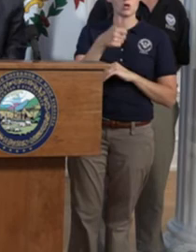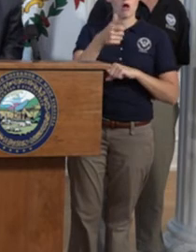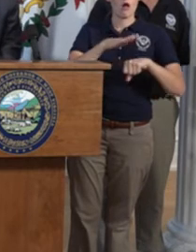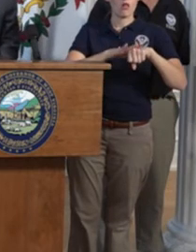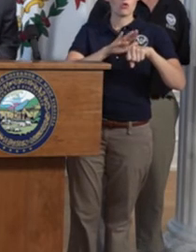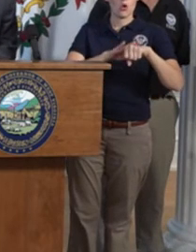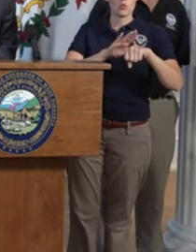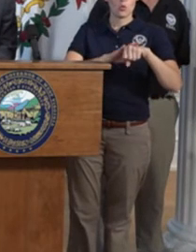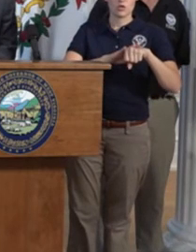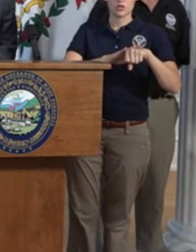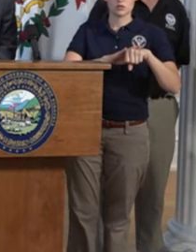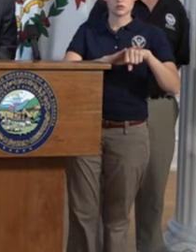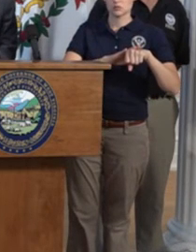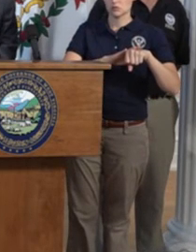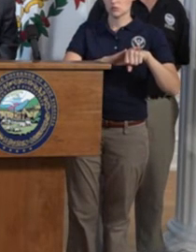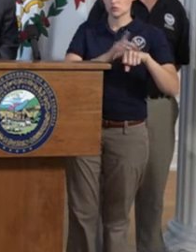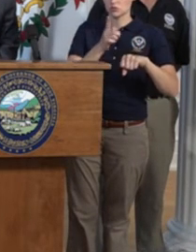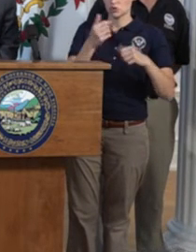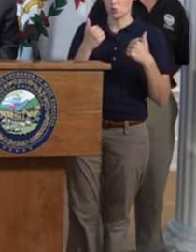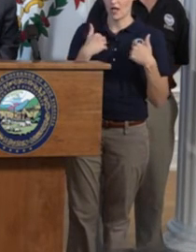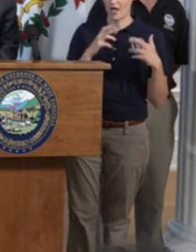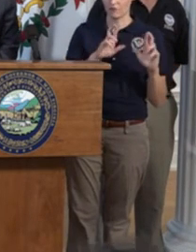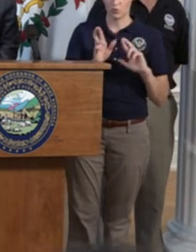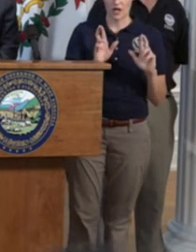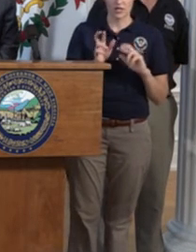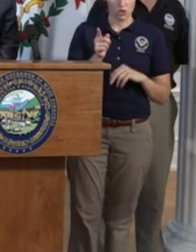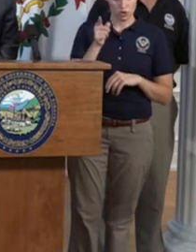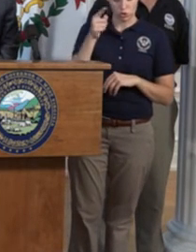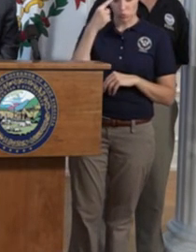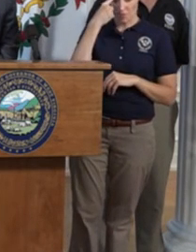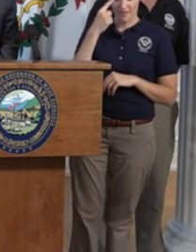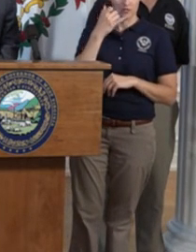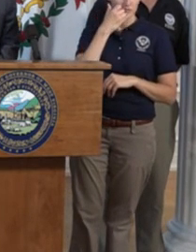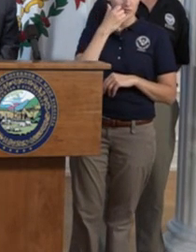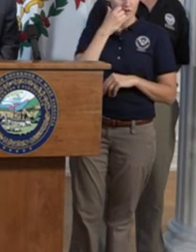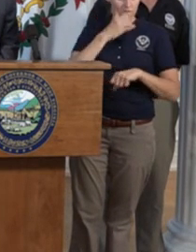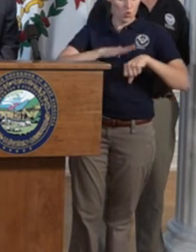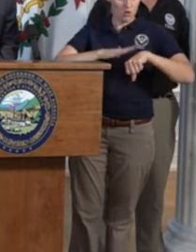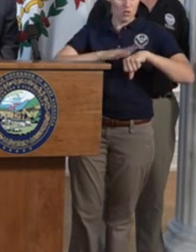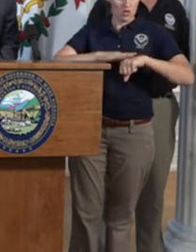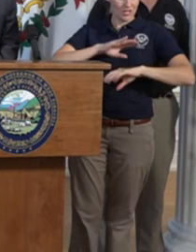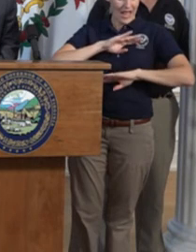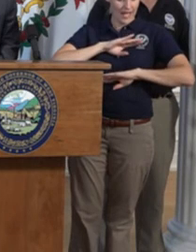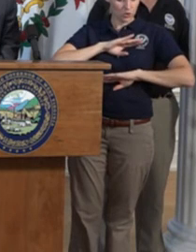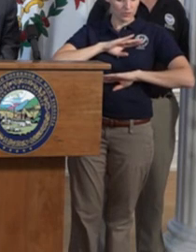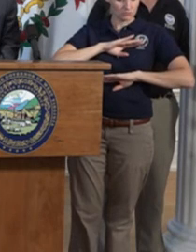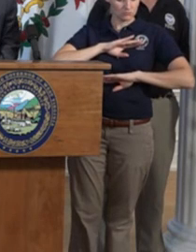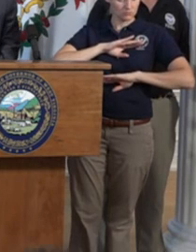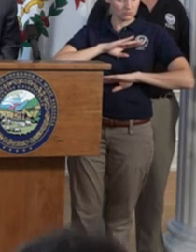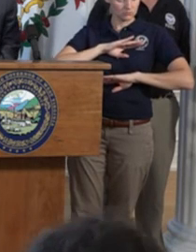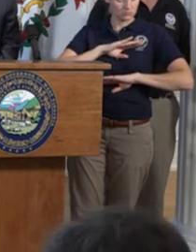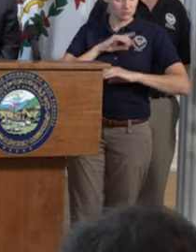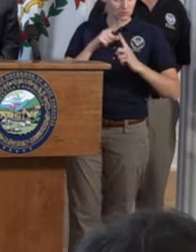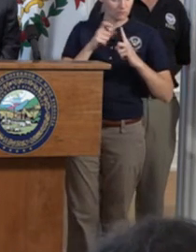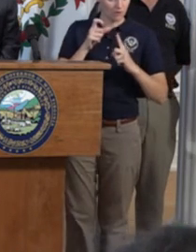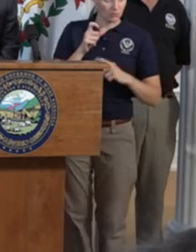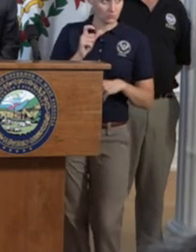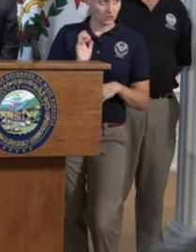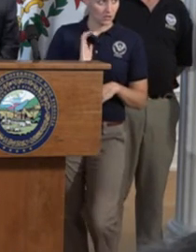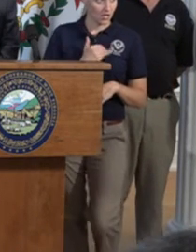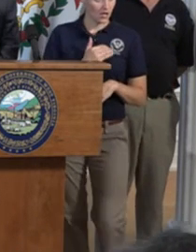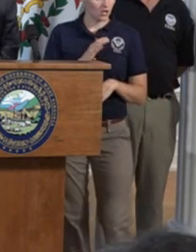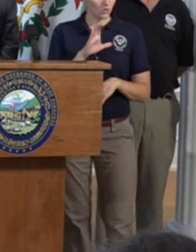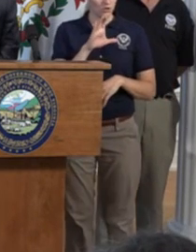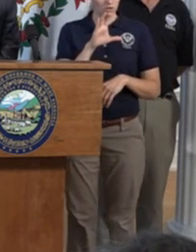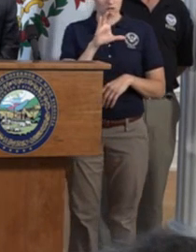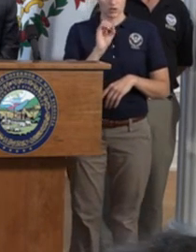place? And do you think that the cell phone alerts are adequate? From our reporting, we found many people that